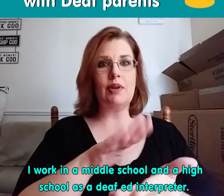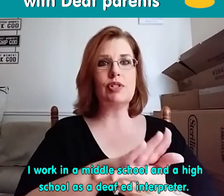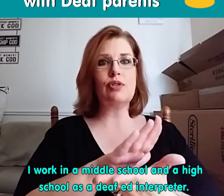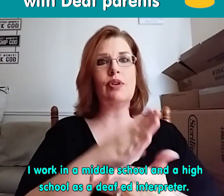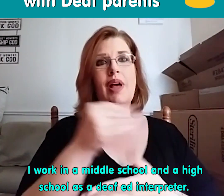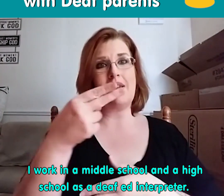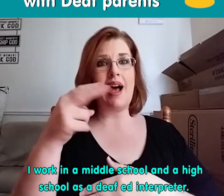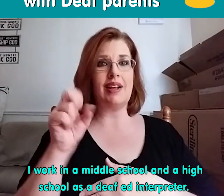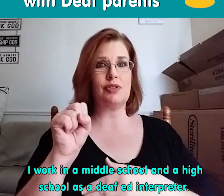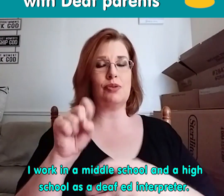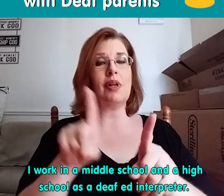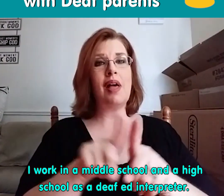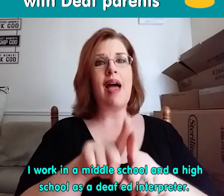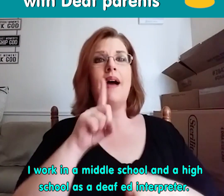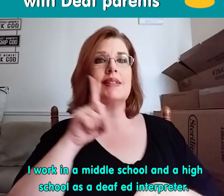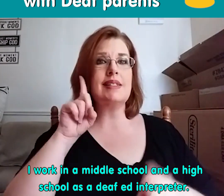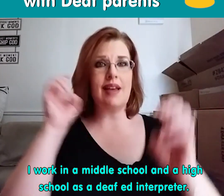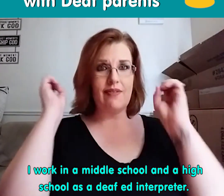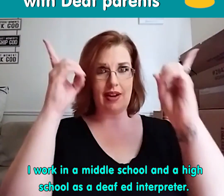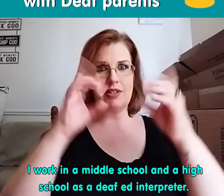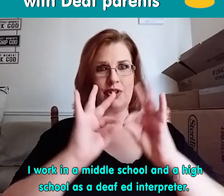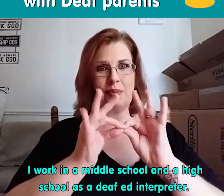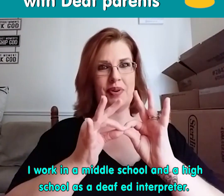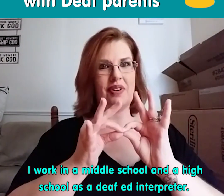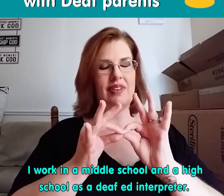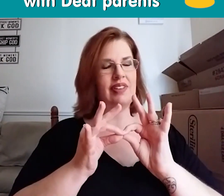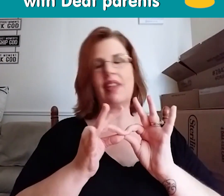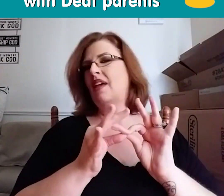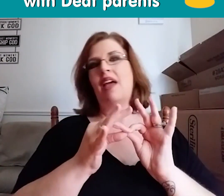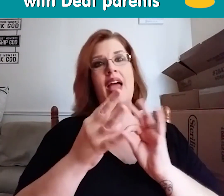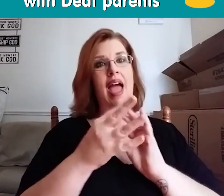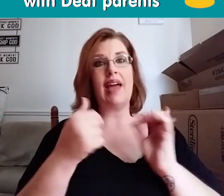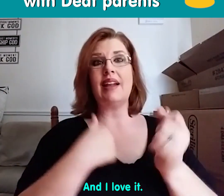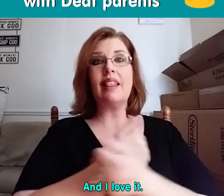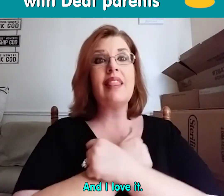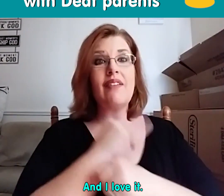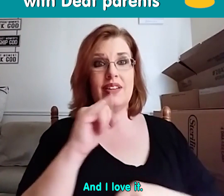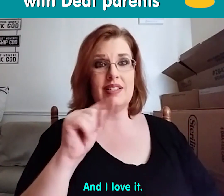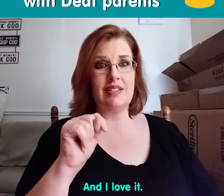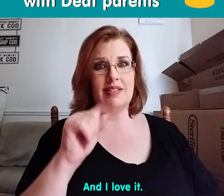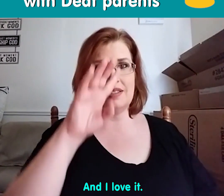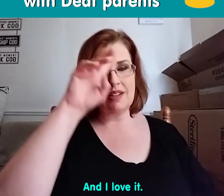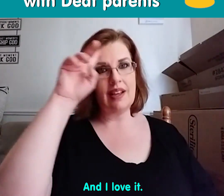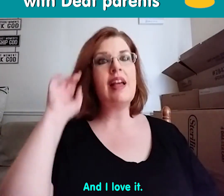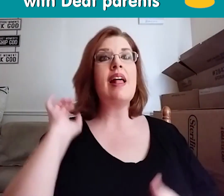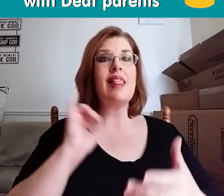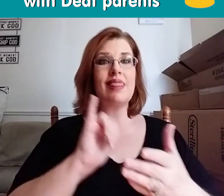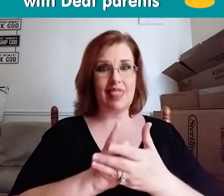deaf world so they can see what words are. Now, son,